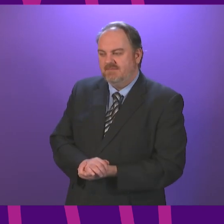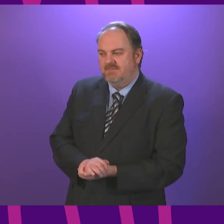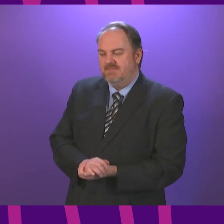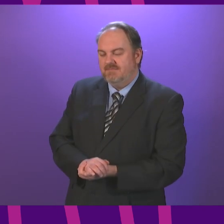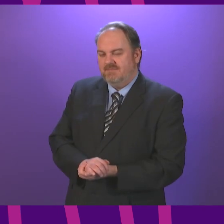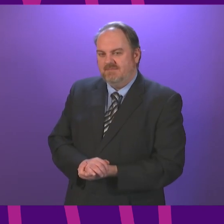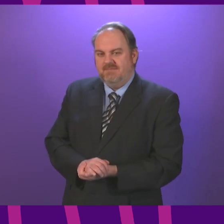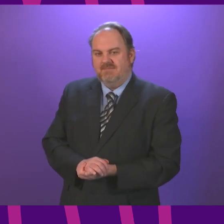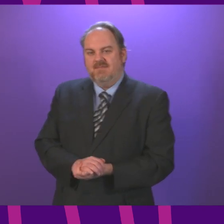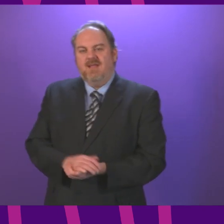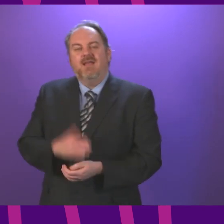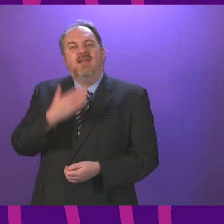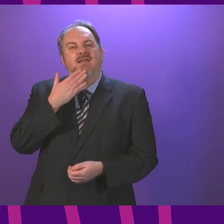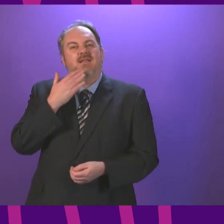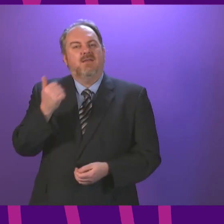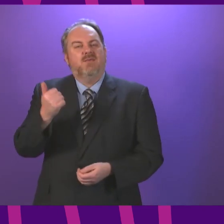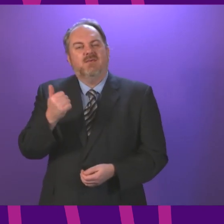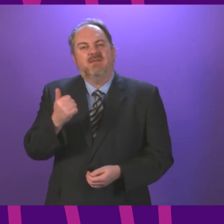Thank you, President Officer.